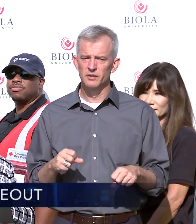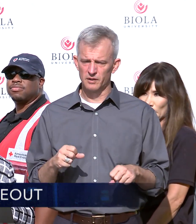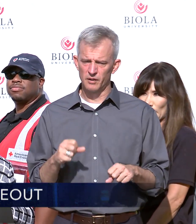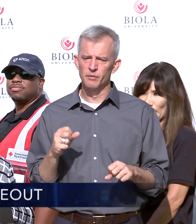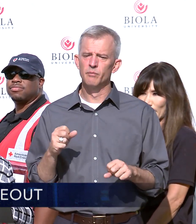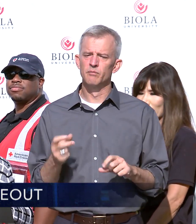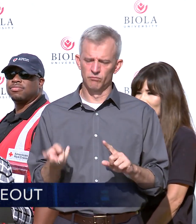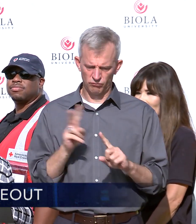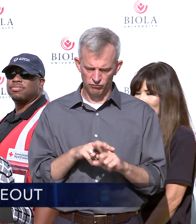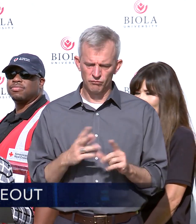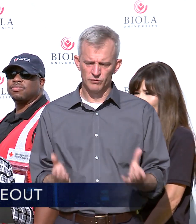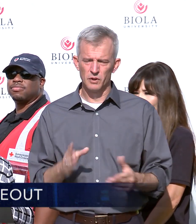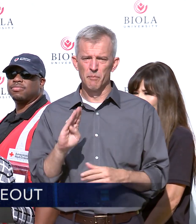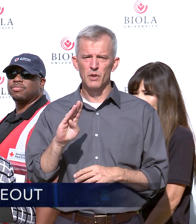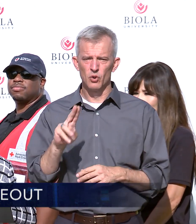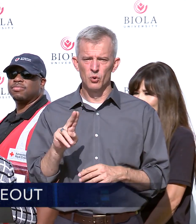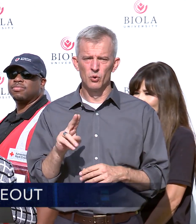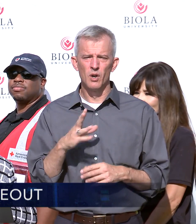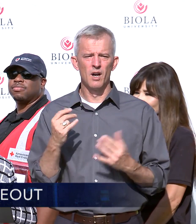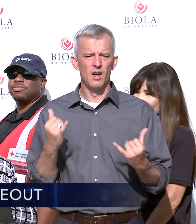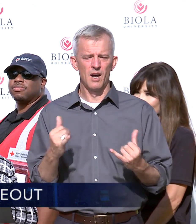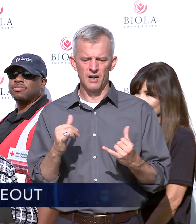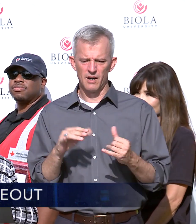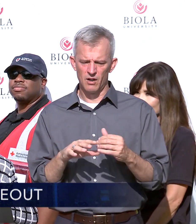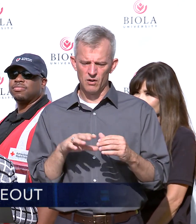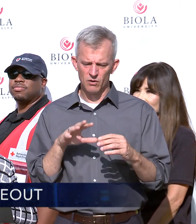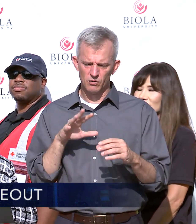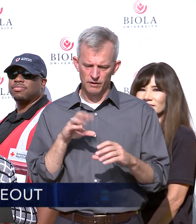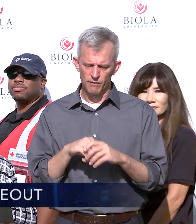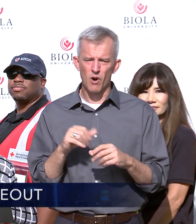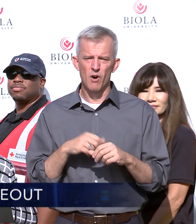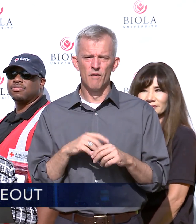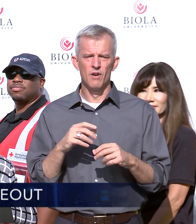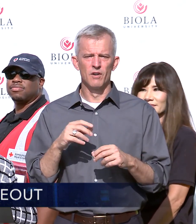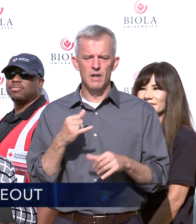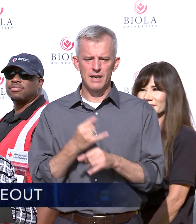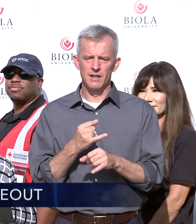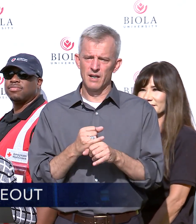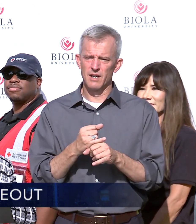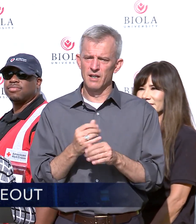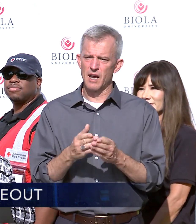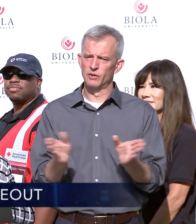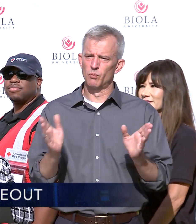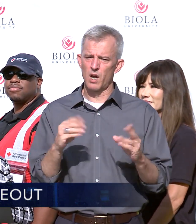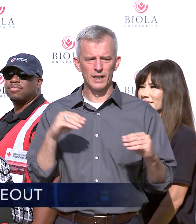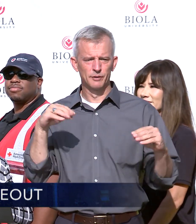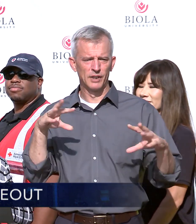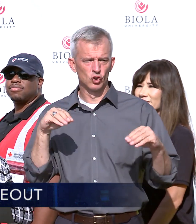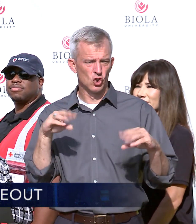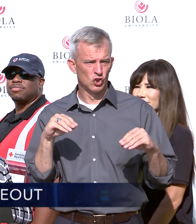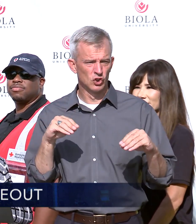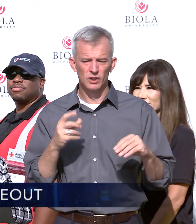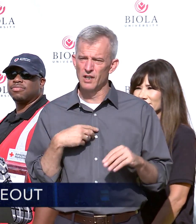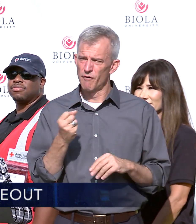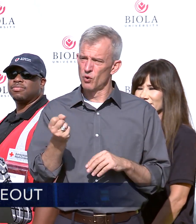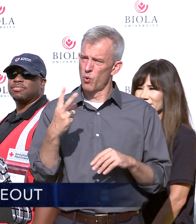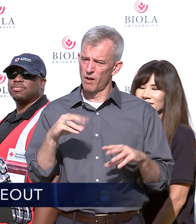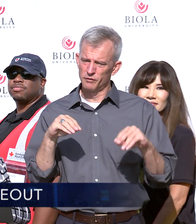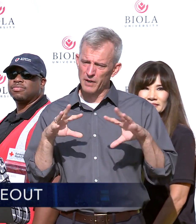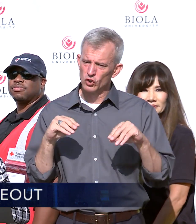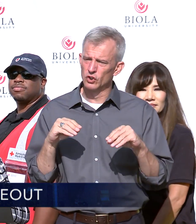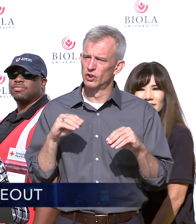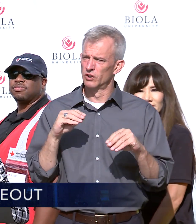that into their new communication campus-wide speakers. So they have 12 speakers across campus that are going to